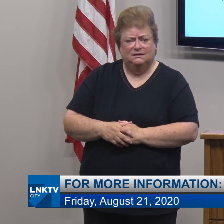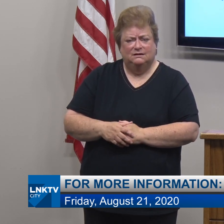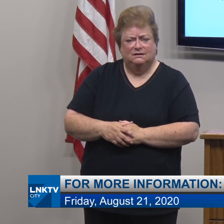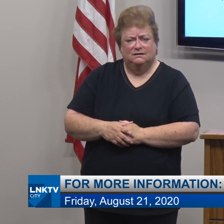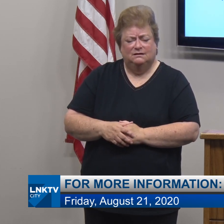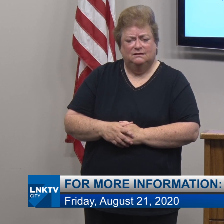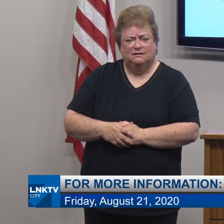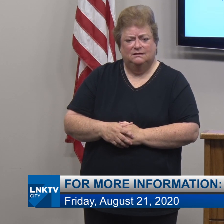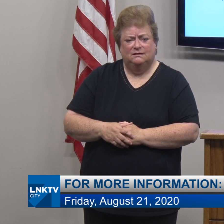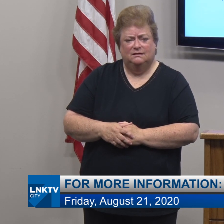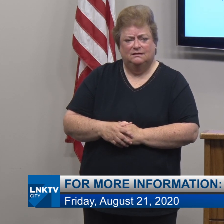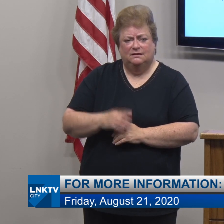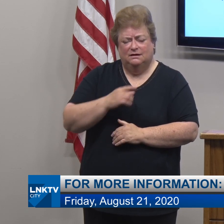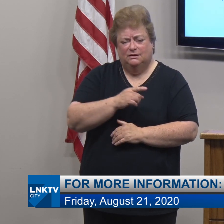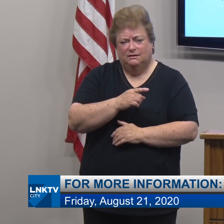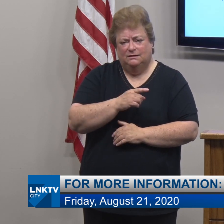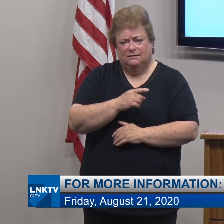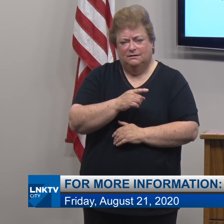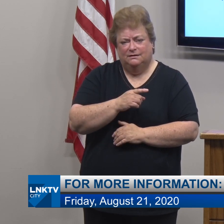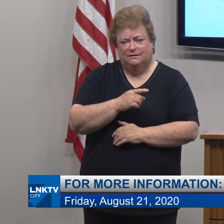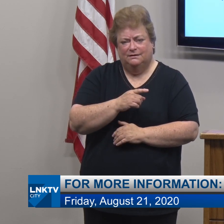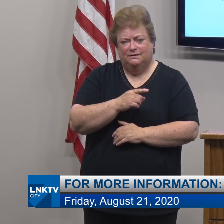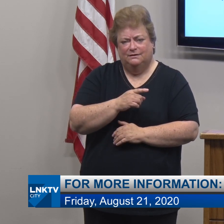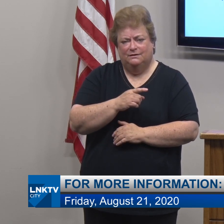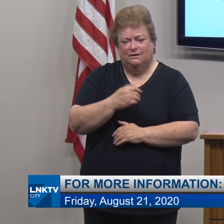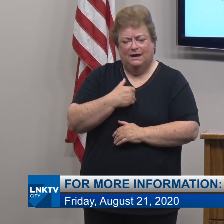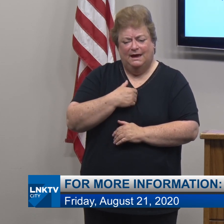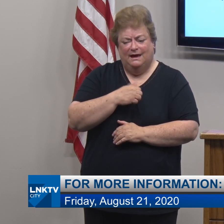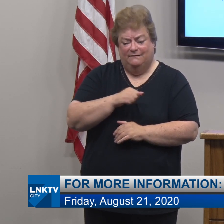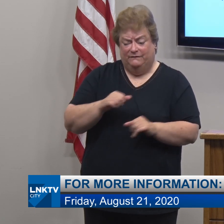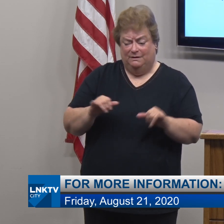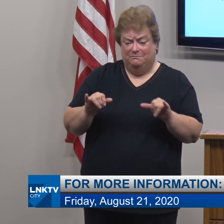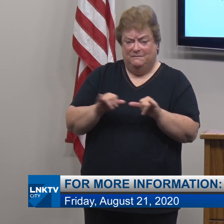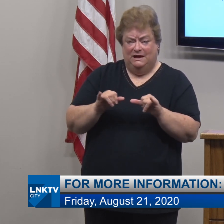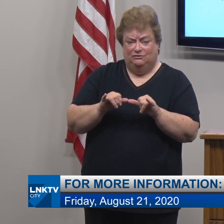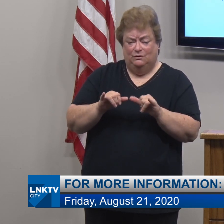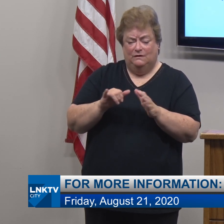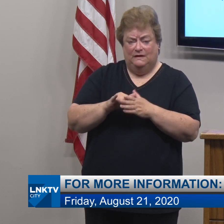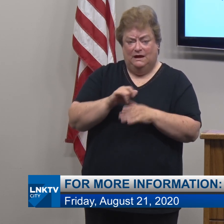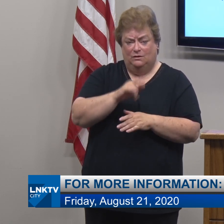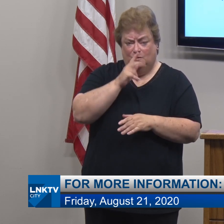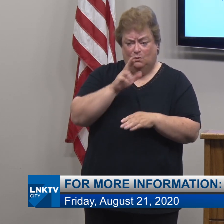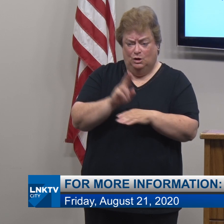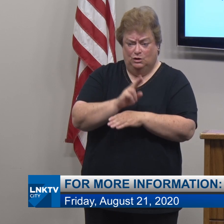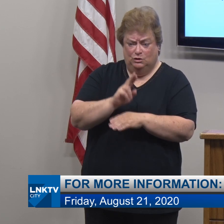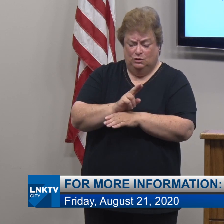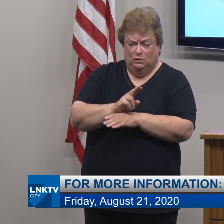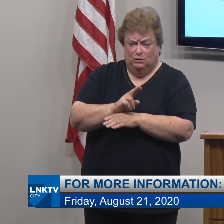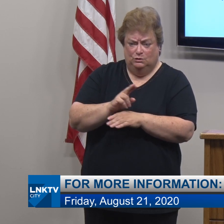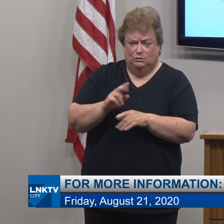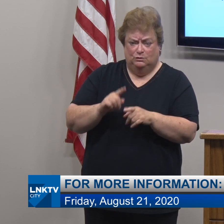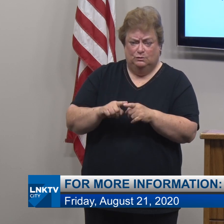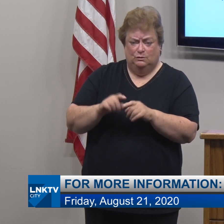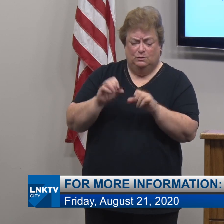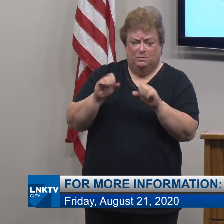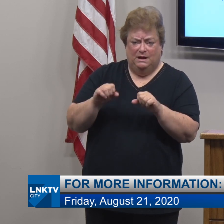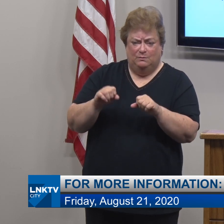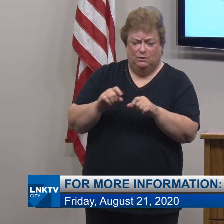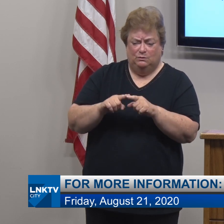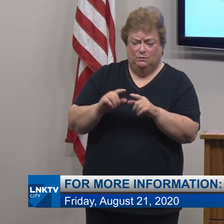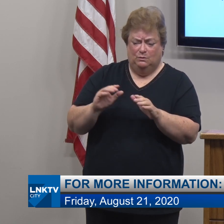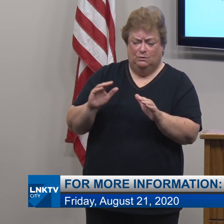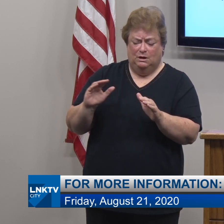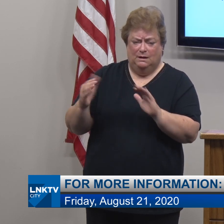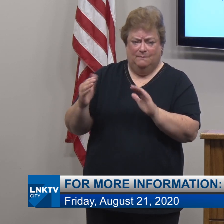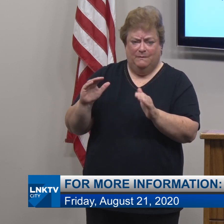guys kind of have a metrics that you're going to be weighing these daily numbers against now to see whether or